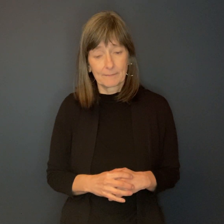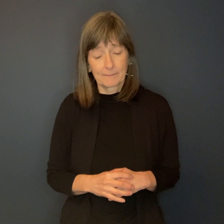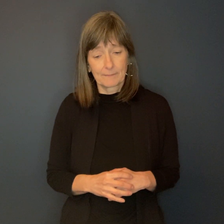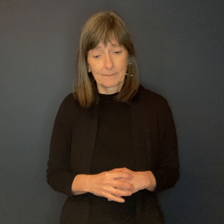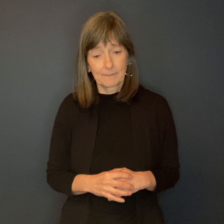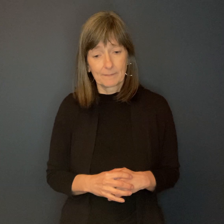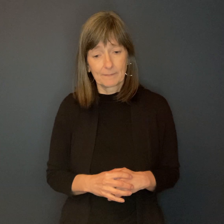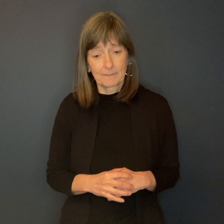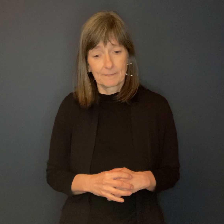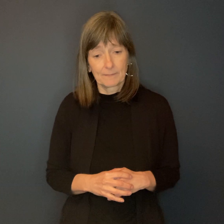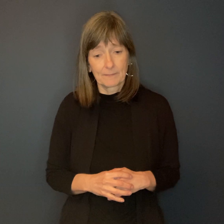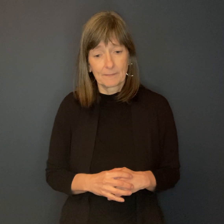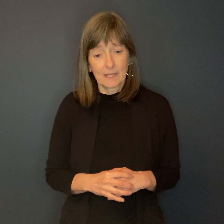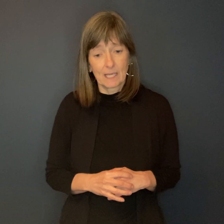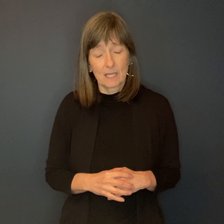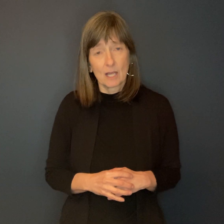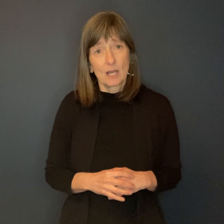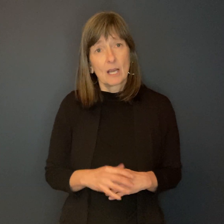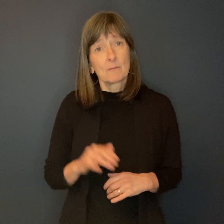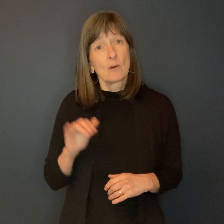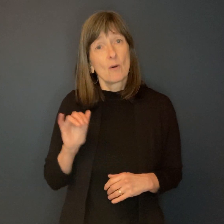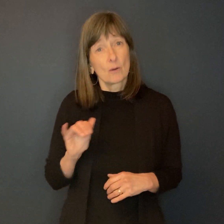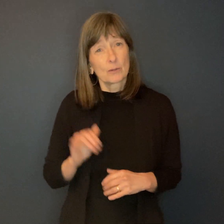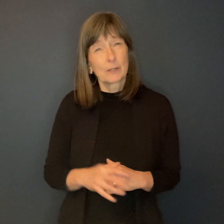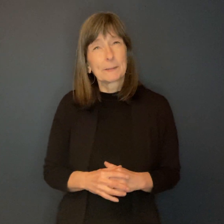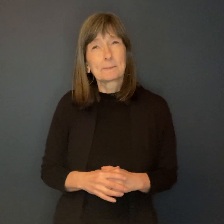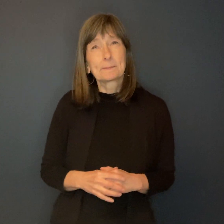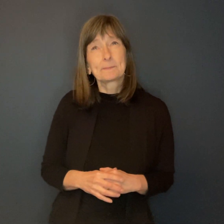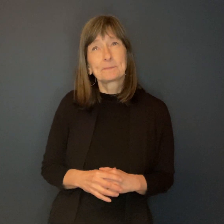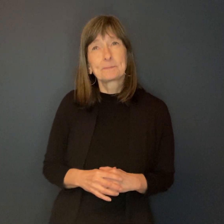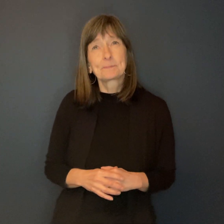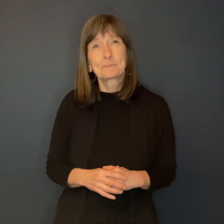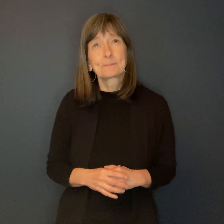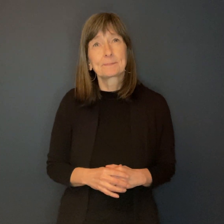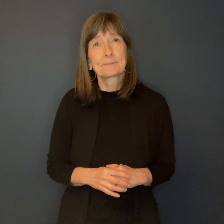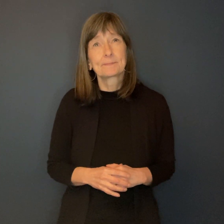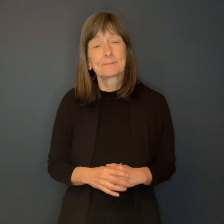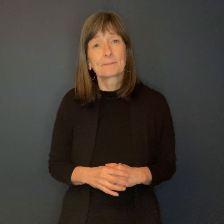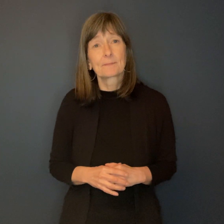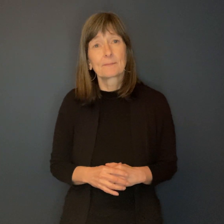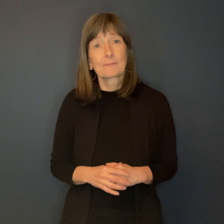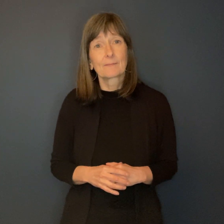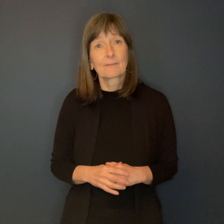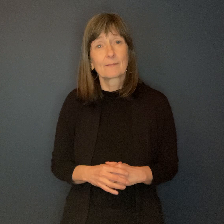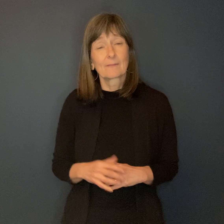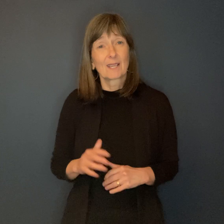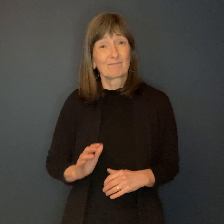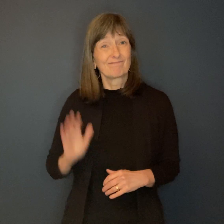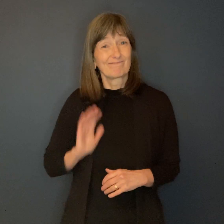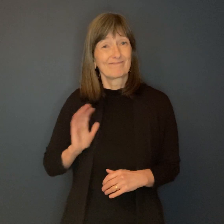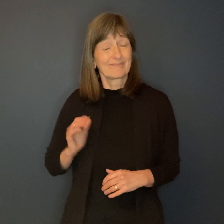I would say that. I would also say that in younger years, people would work hard but would also play